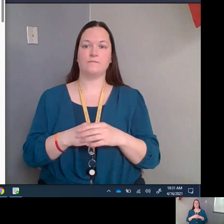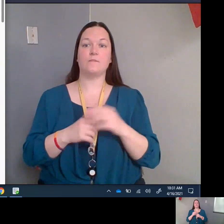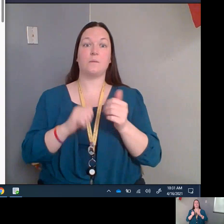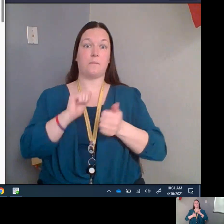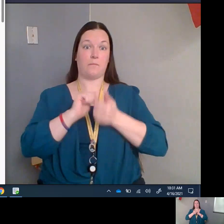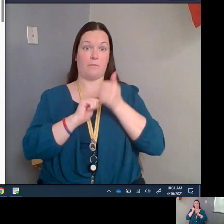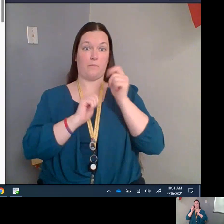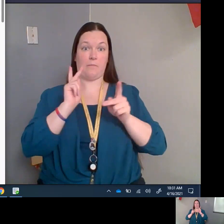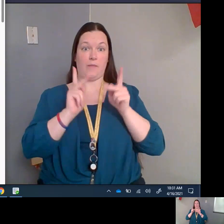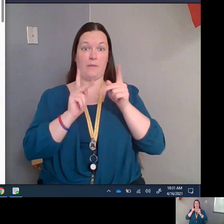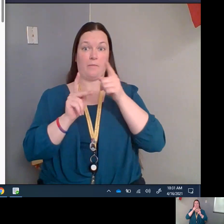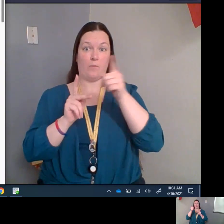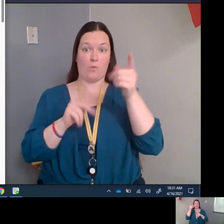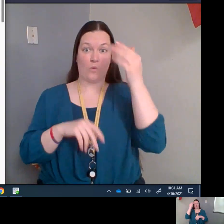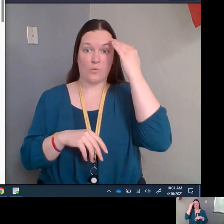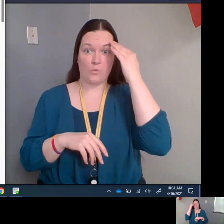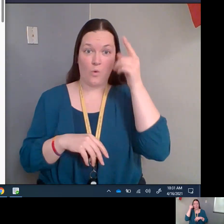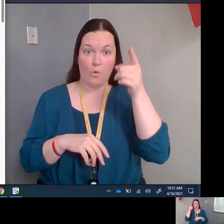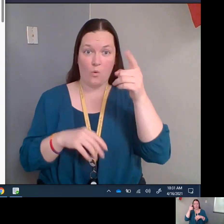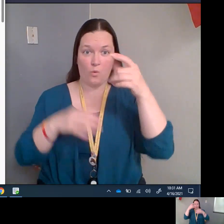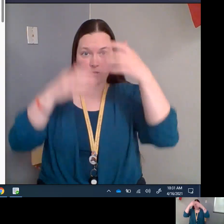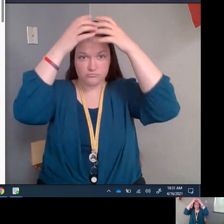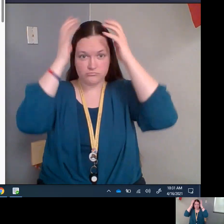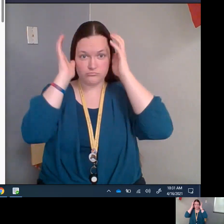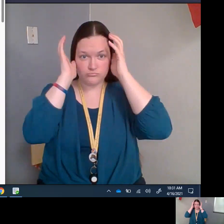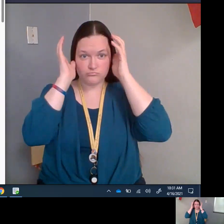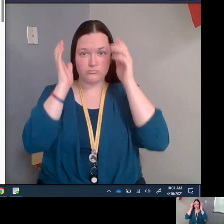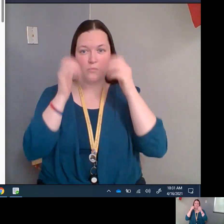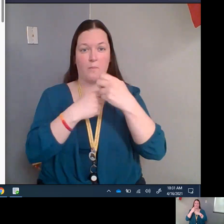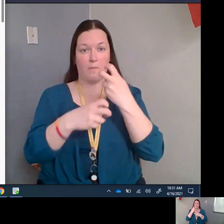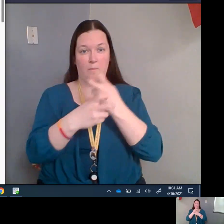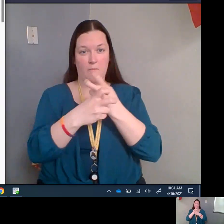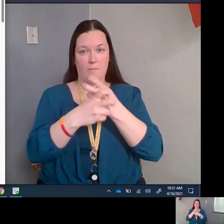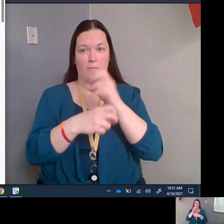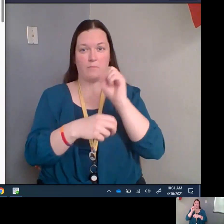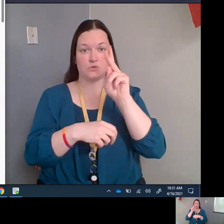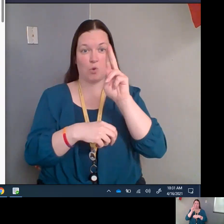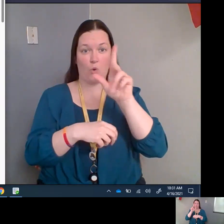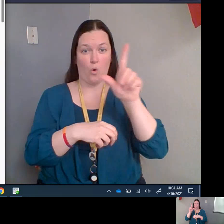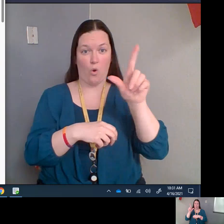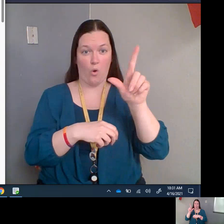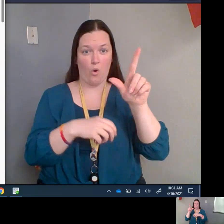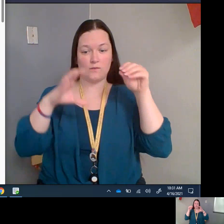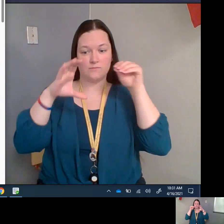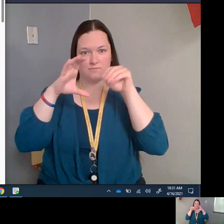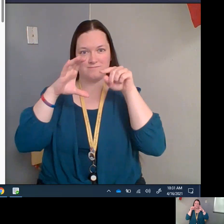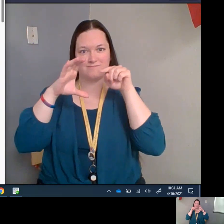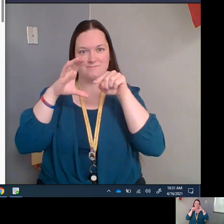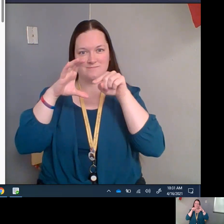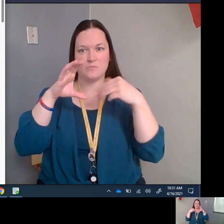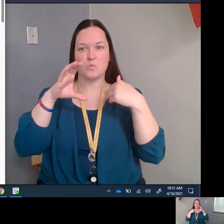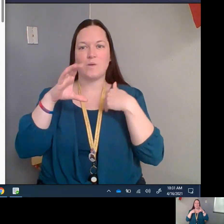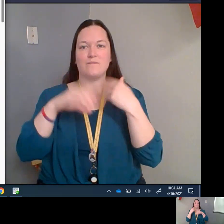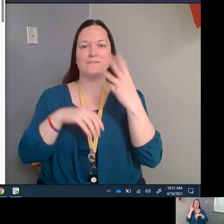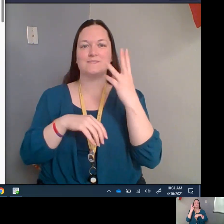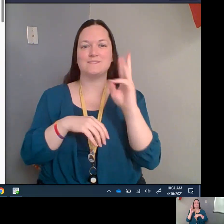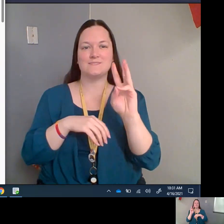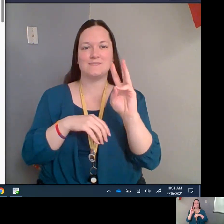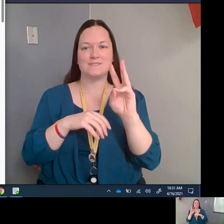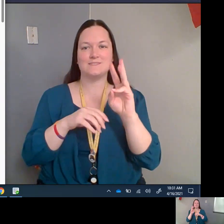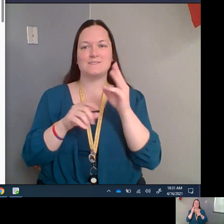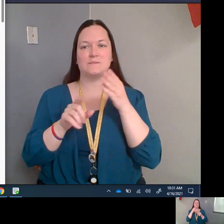As most people know, the brain is found within the cranium or skull, and there are 6 main sections among other structures